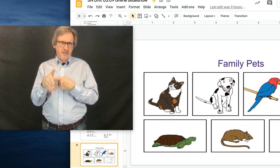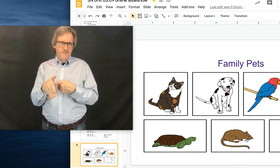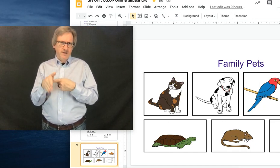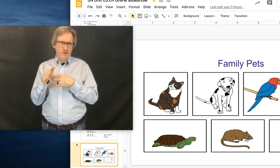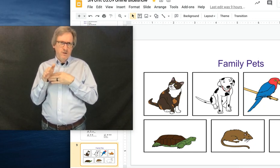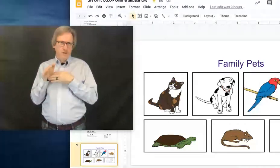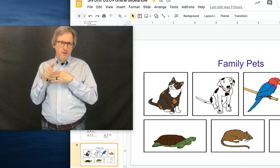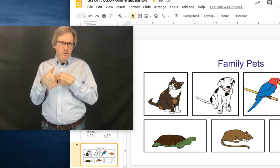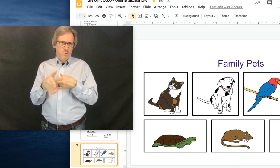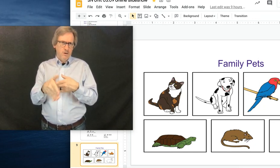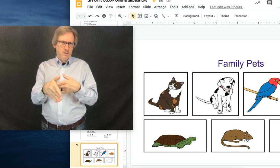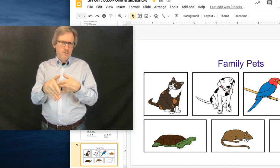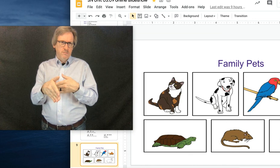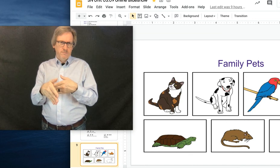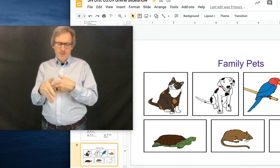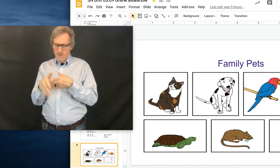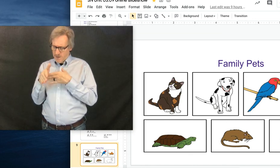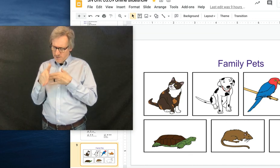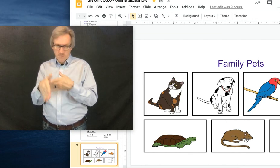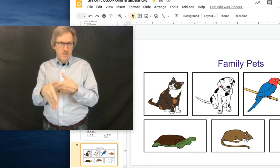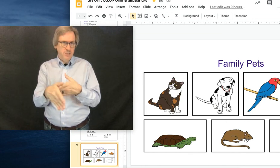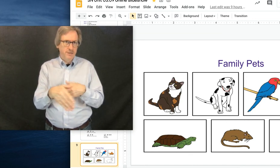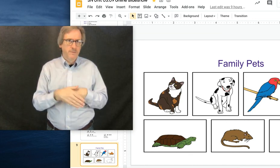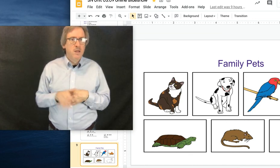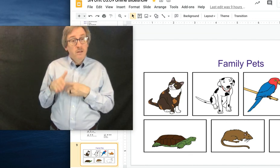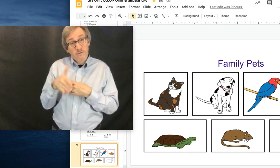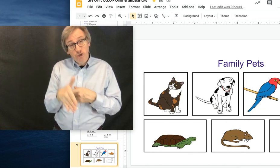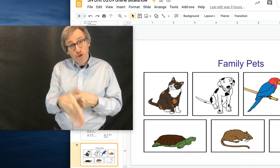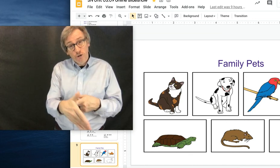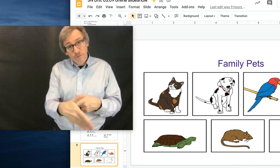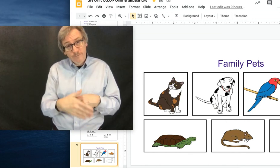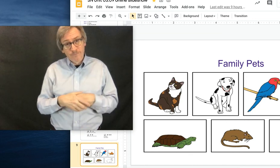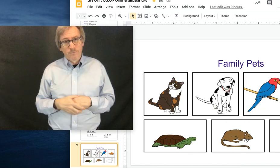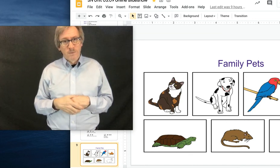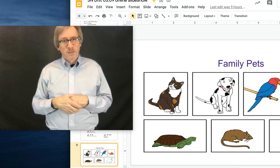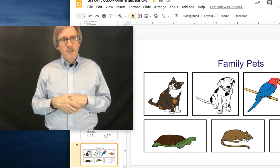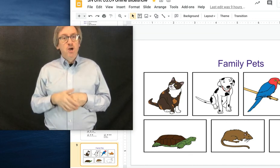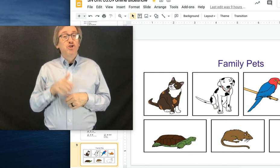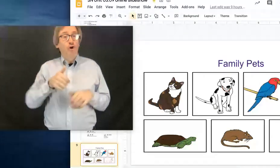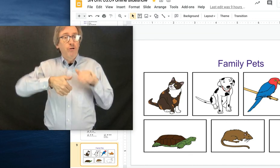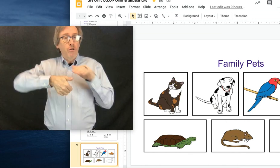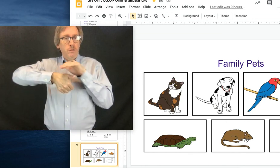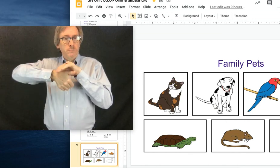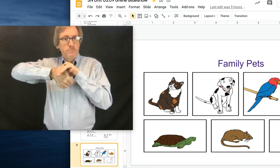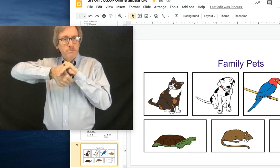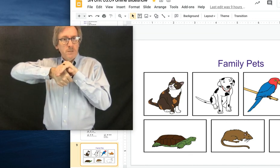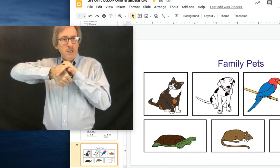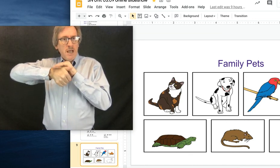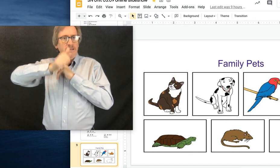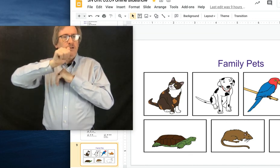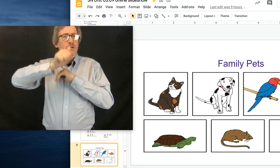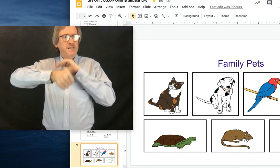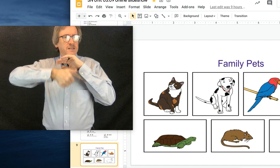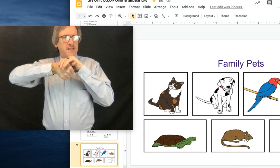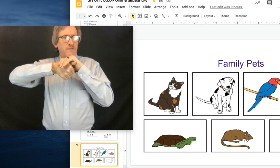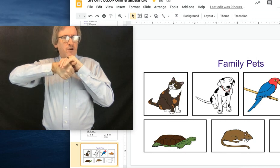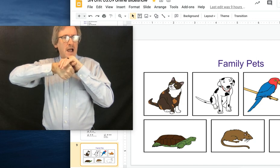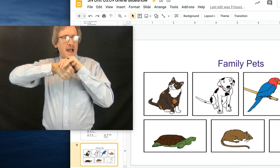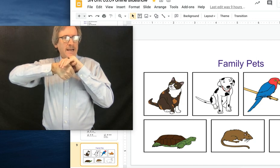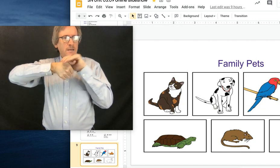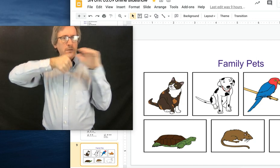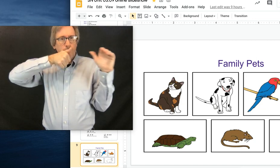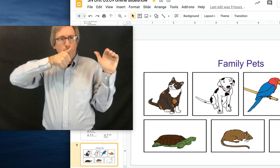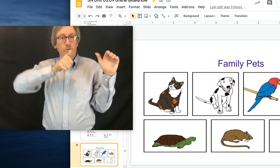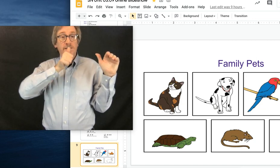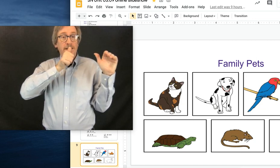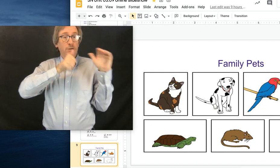the index finger or the other hand touching. Fish. Turtle, I think we've seen the sign for